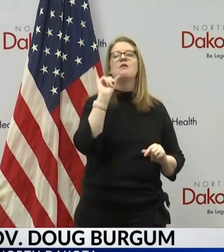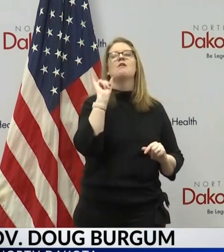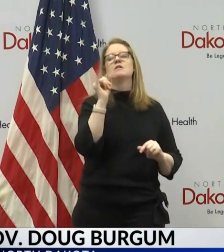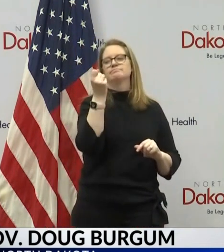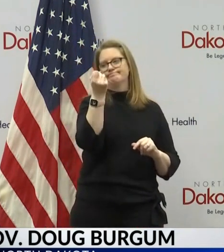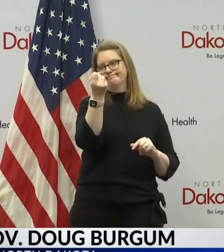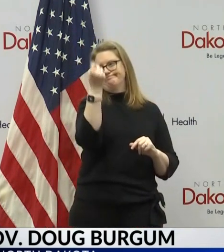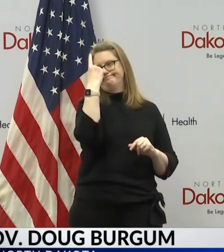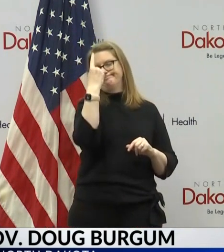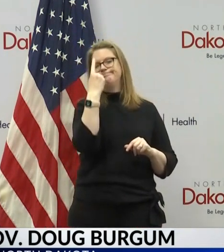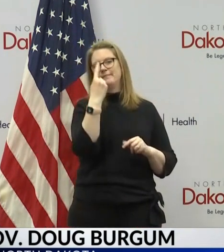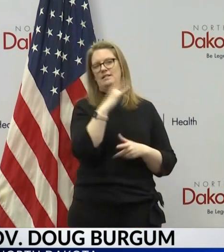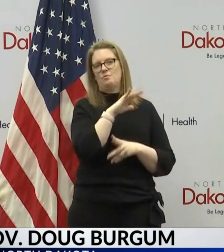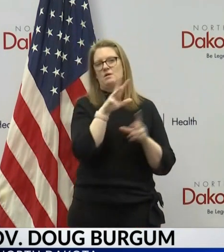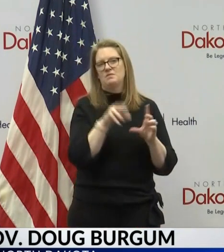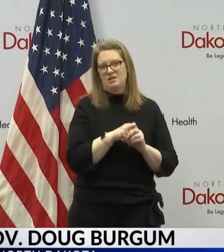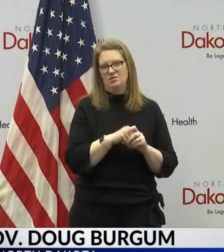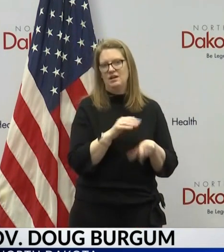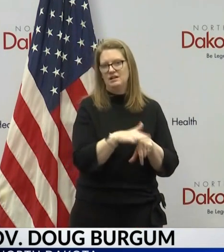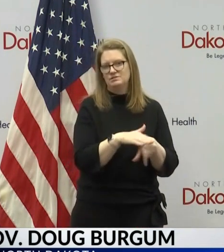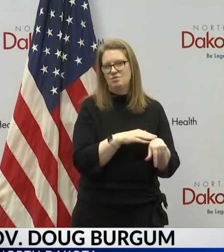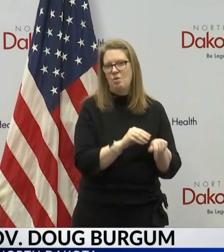spread versus increasing the spread.